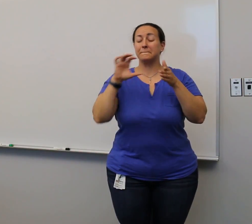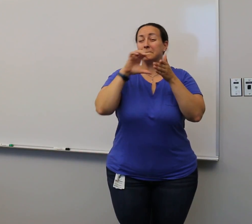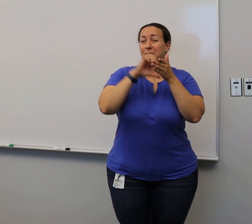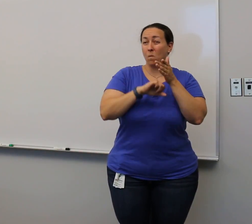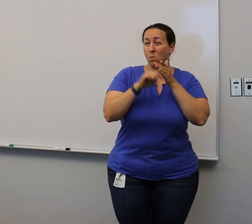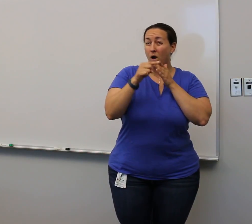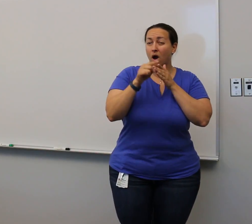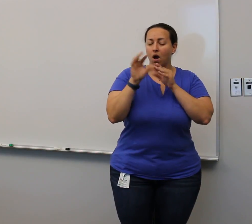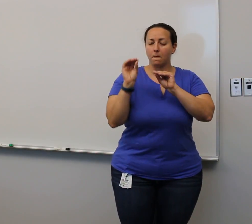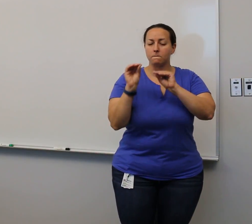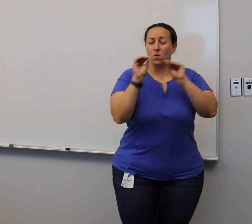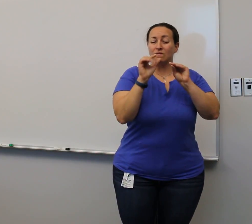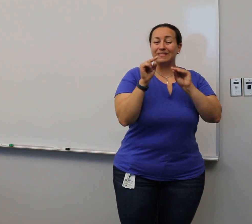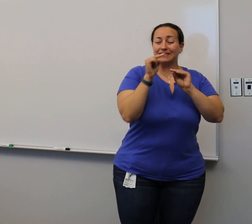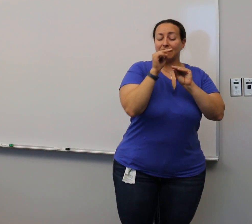left 1 spot.